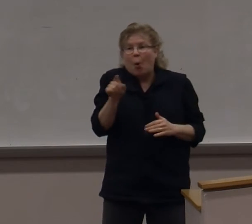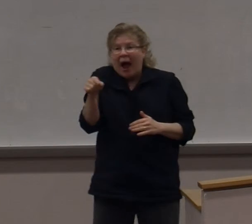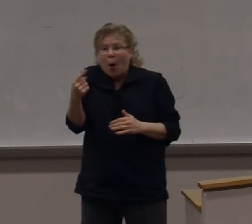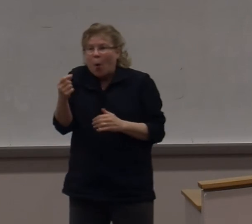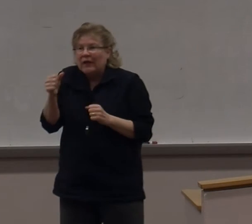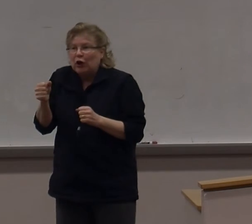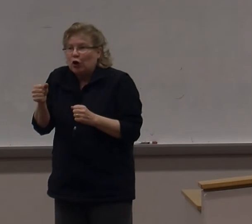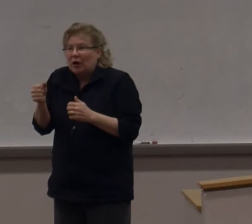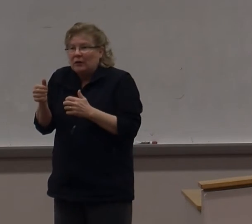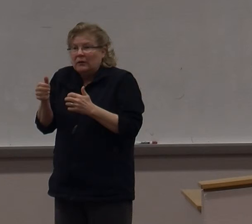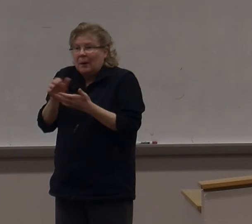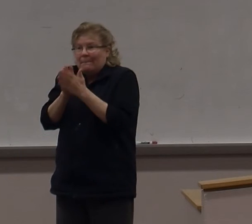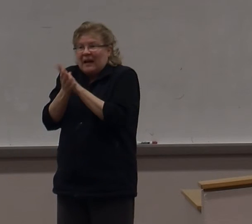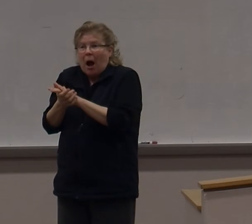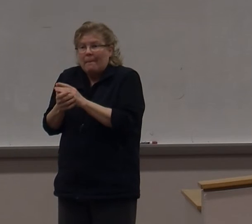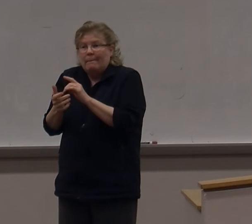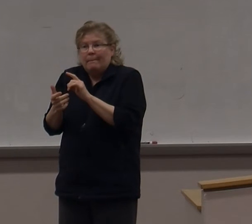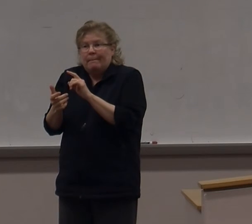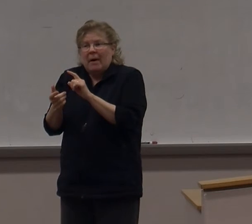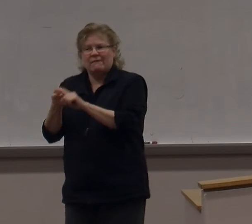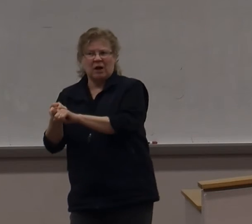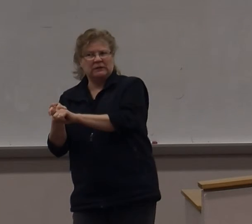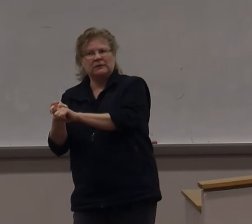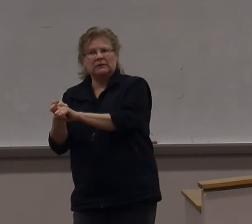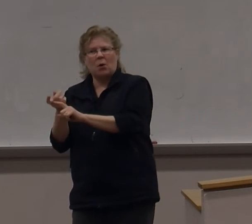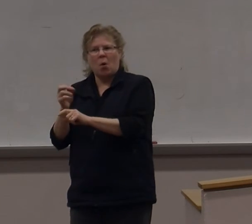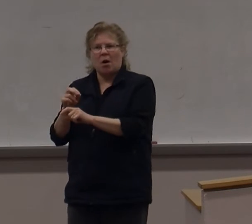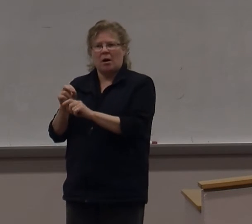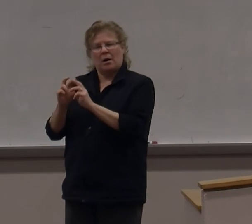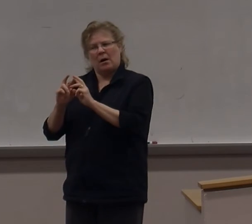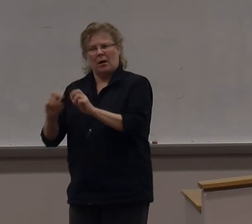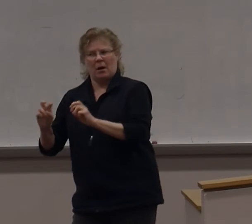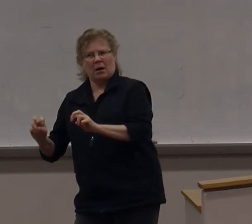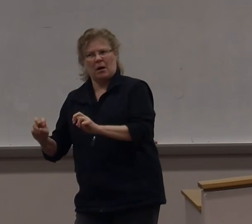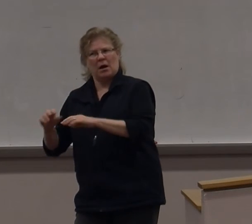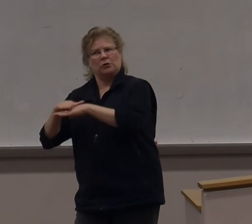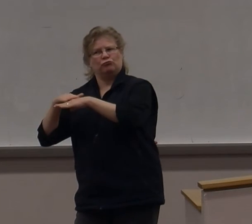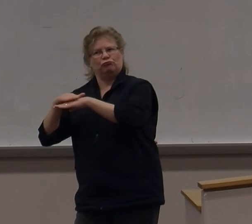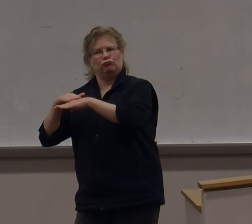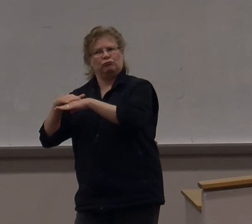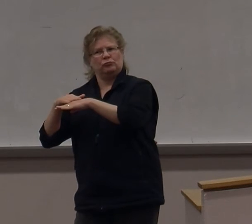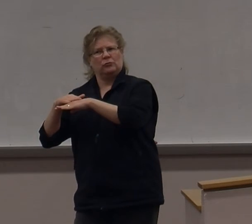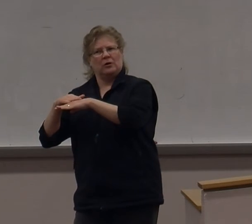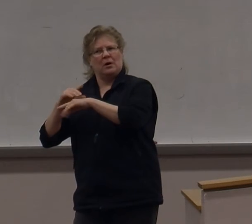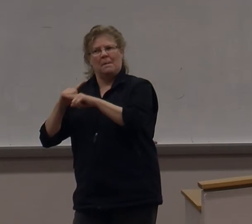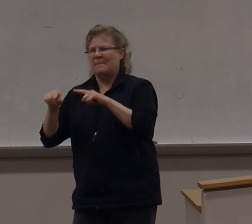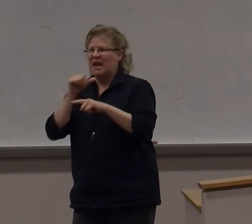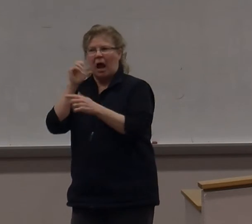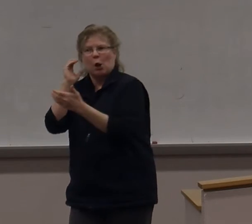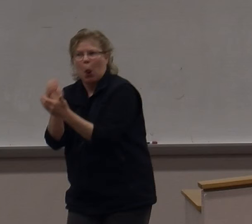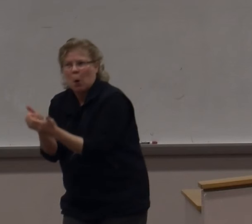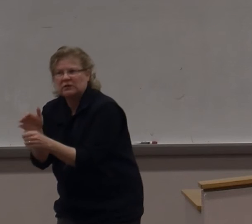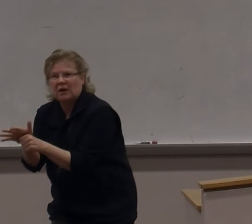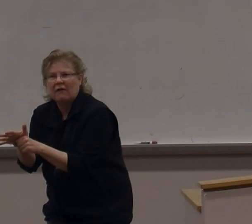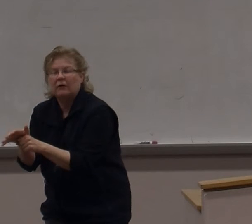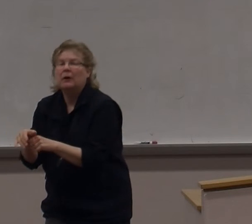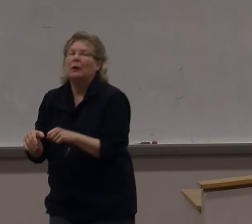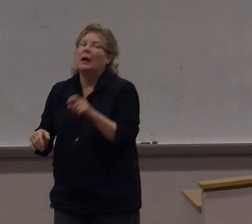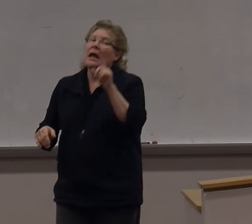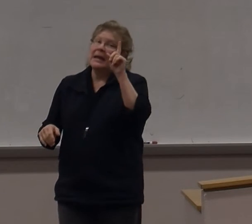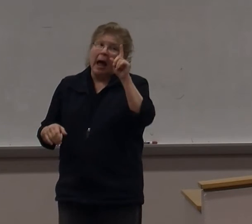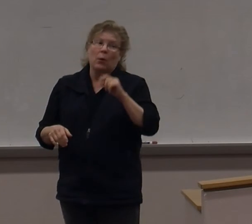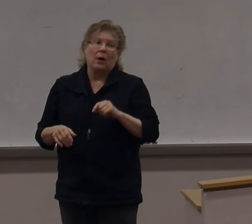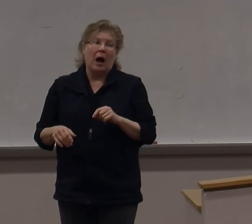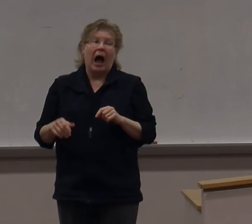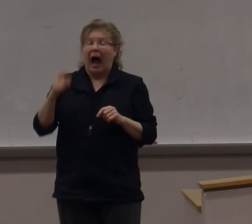distance, but I don't think there's any disadvantage to getting really close. Now, if your sympathies are affecting your vision of